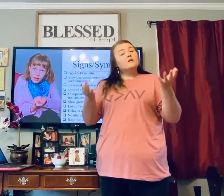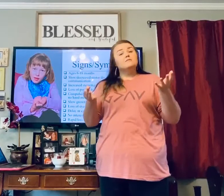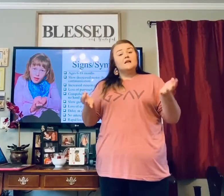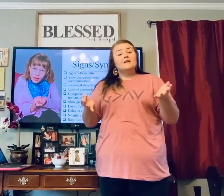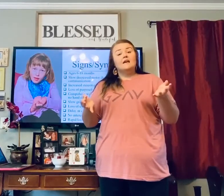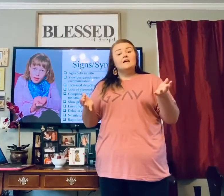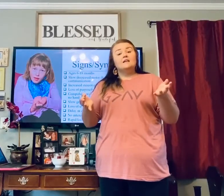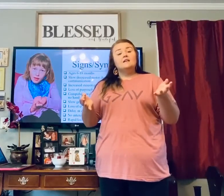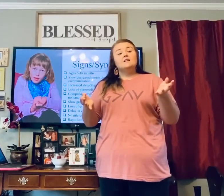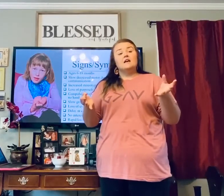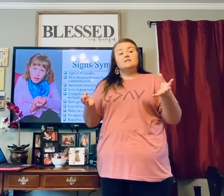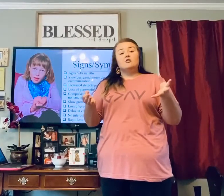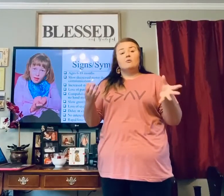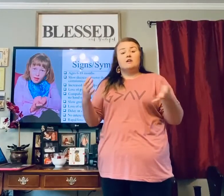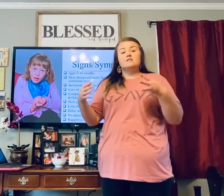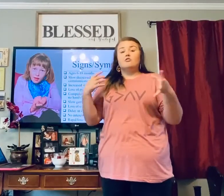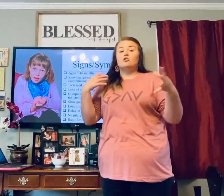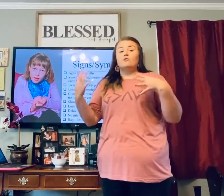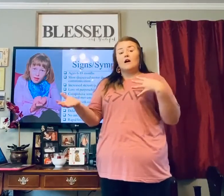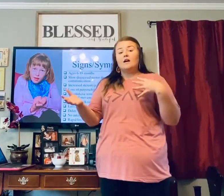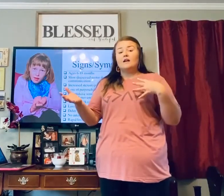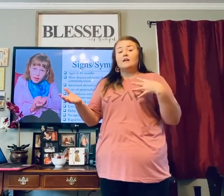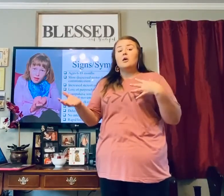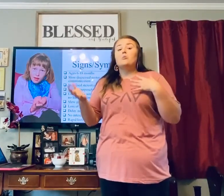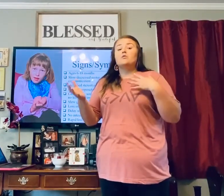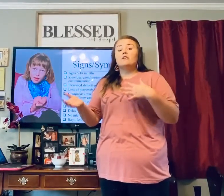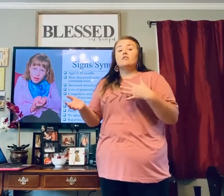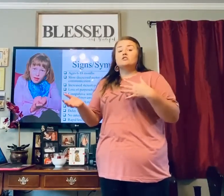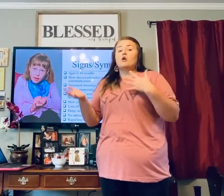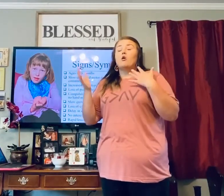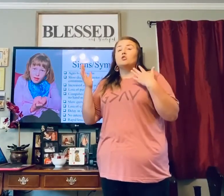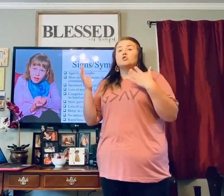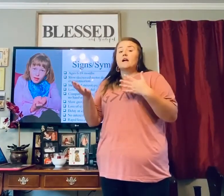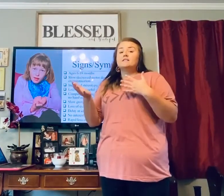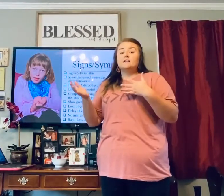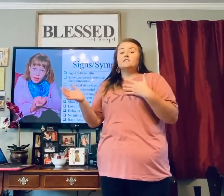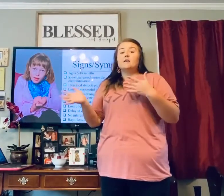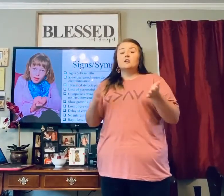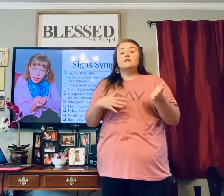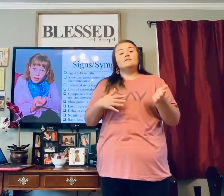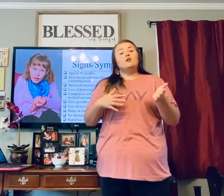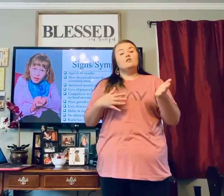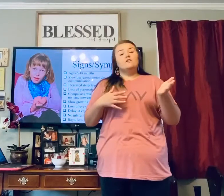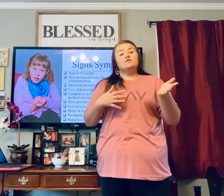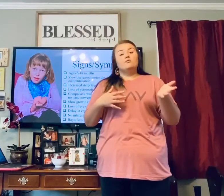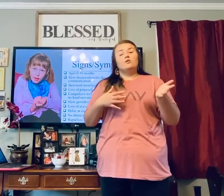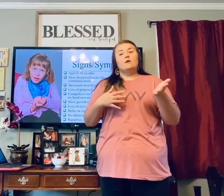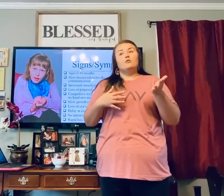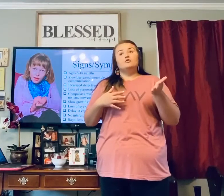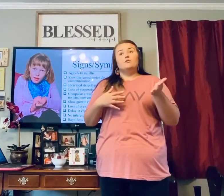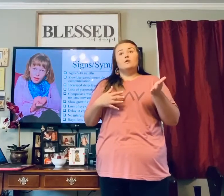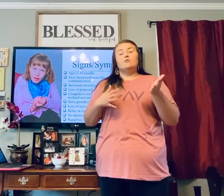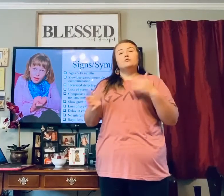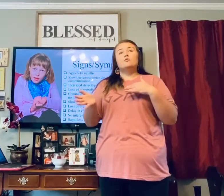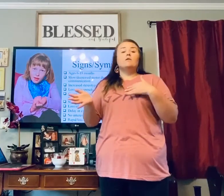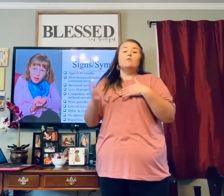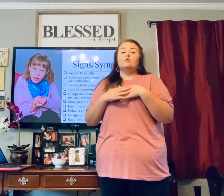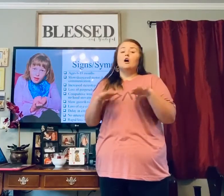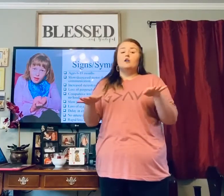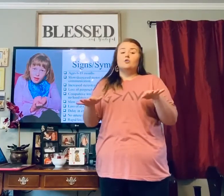sometimes they can, and so the parents think that they're fine, but then there's a drastic decrease in all of this to where they will do it, so where they will not